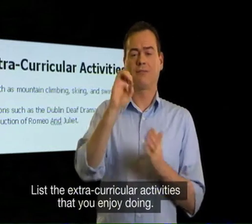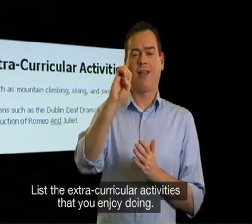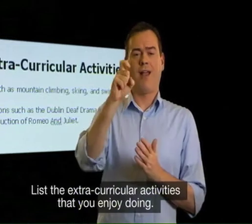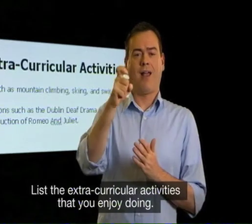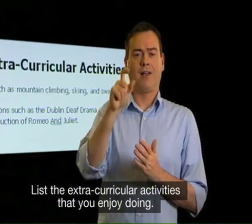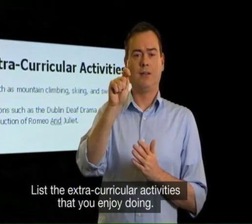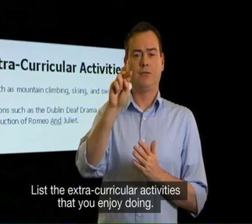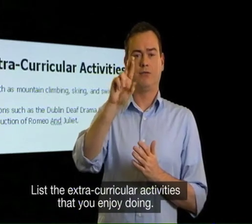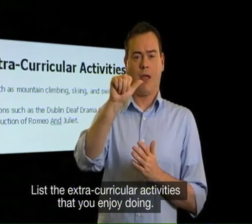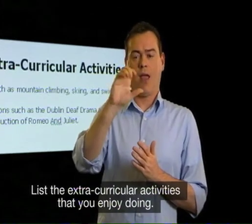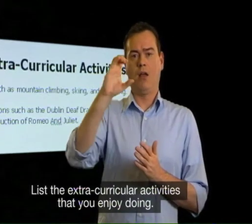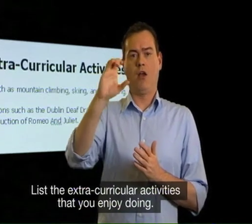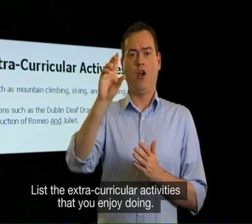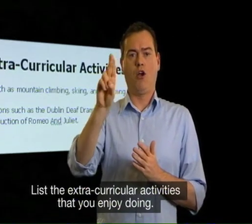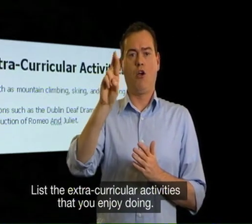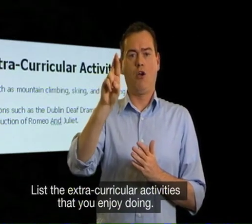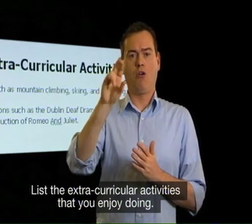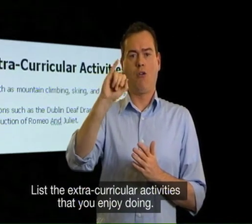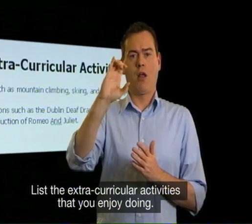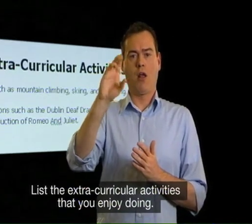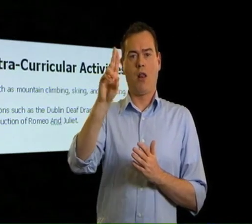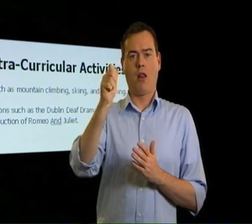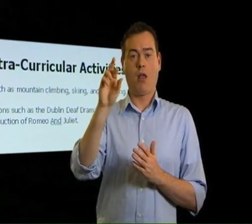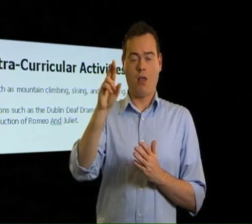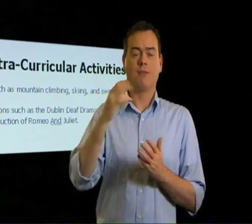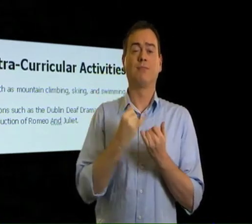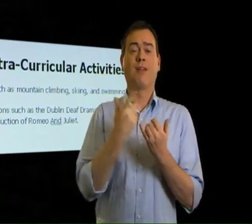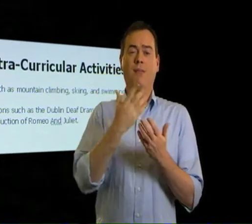List the extracurricular activities that you enjoy doing.